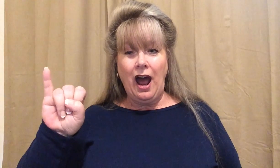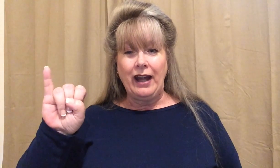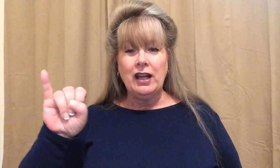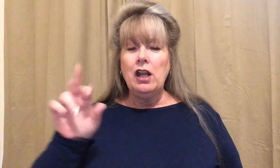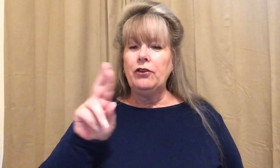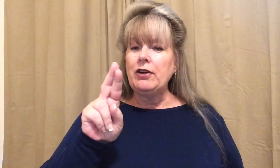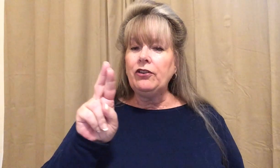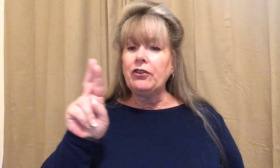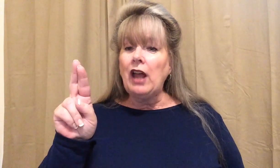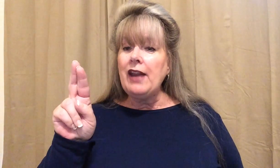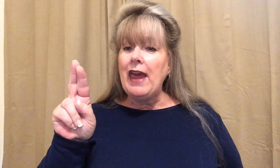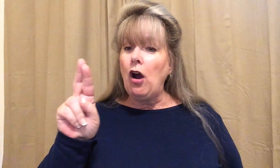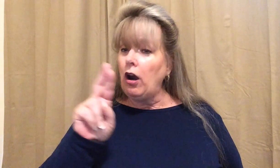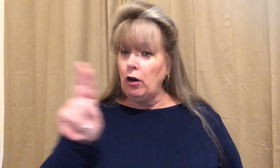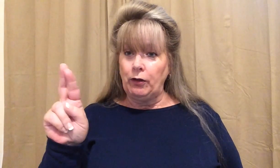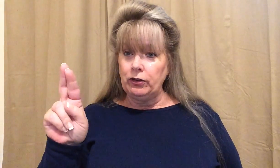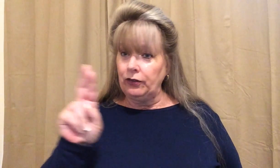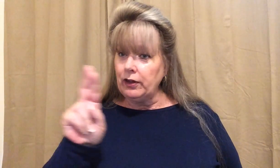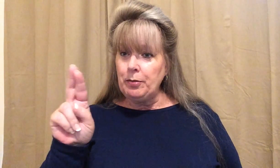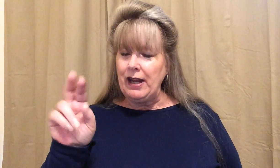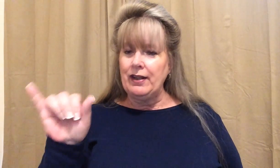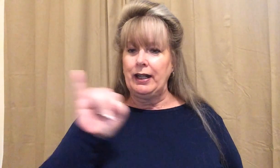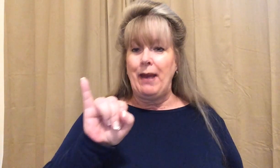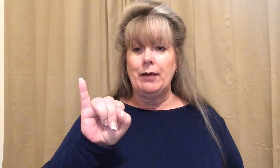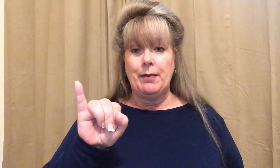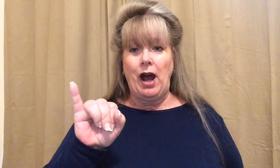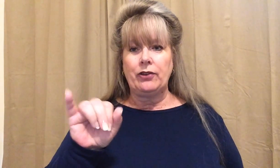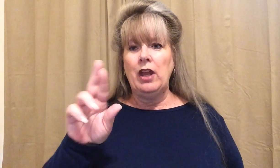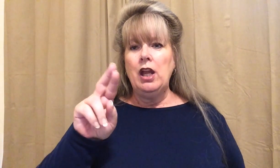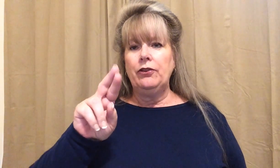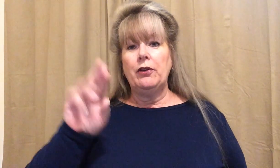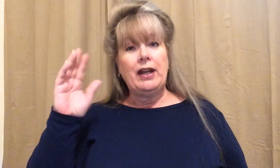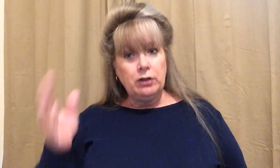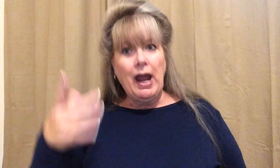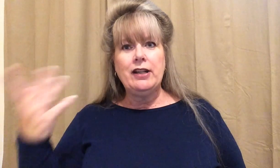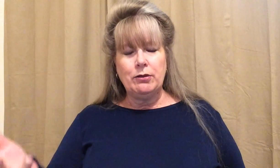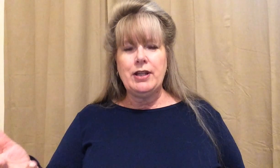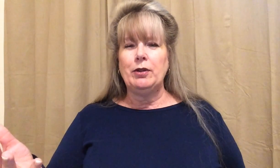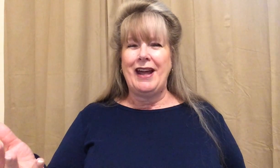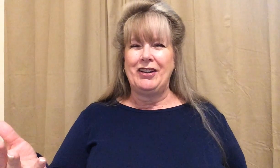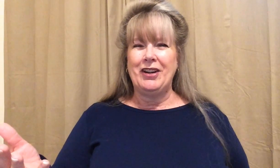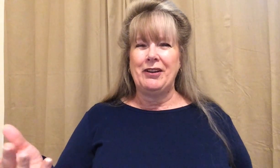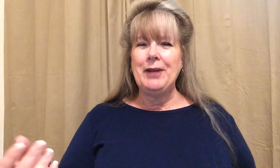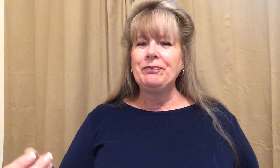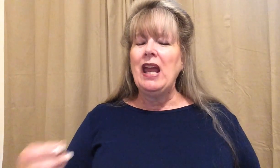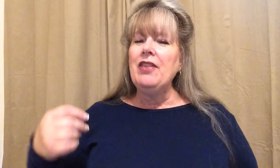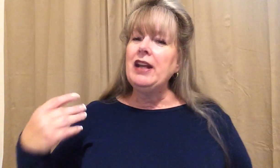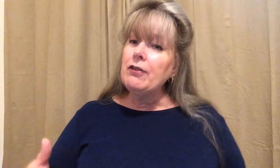I. So I just slide that R over just a little bit and then I get back in my box. so that you know how to do a double letter, all right? The other